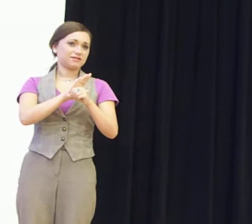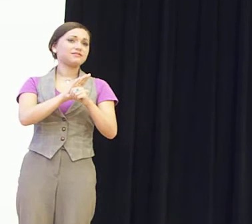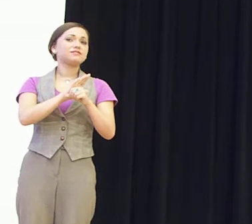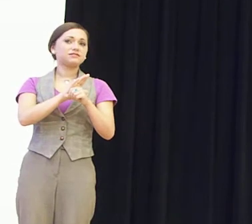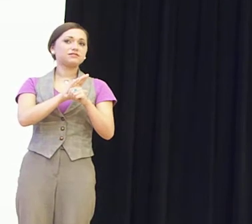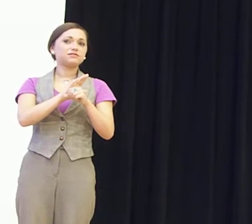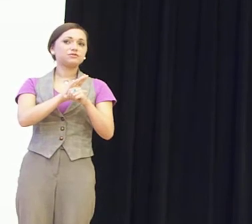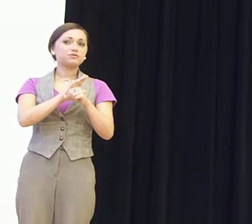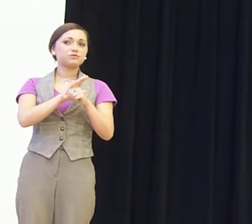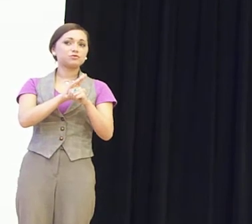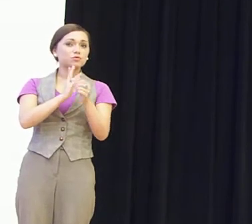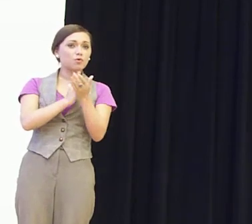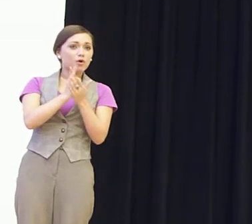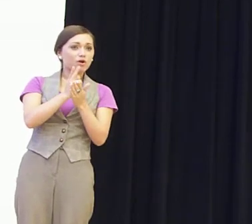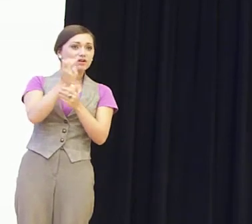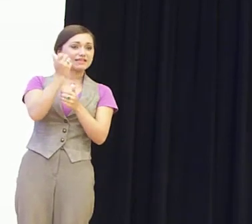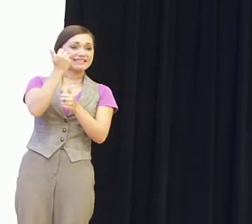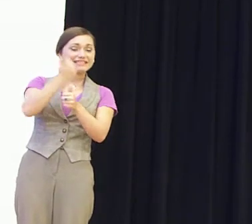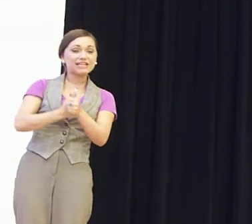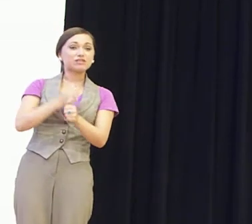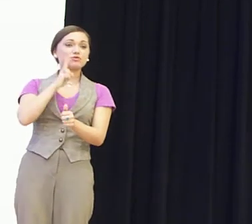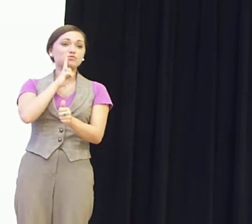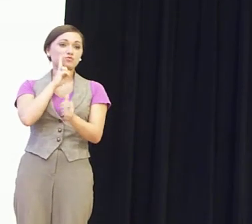that every Houstonian